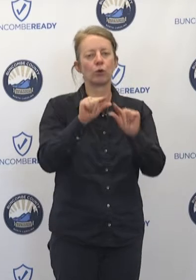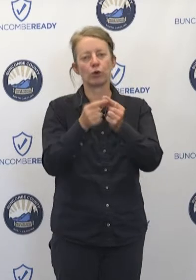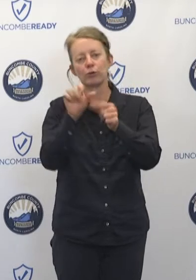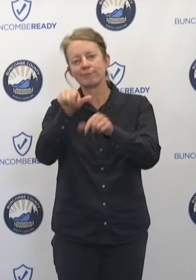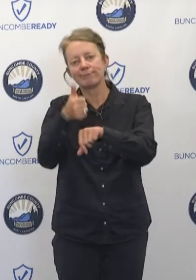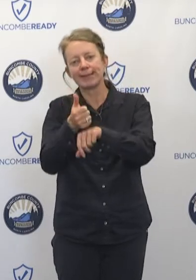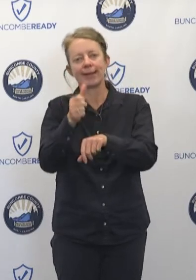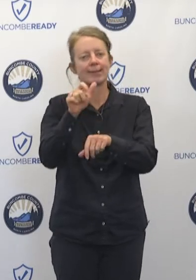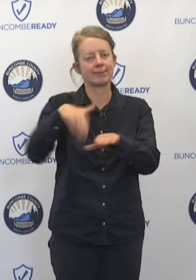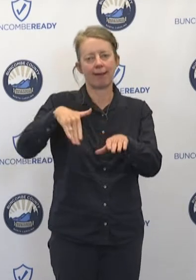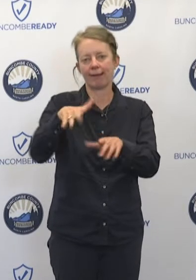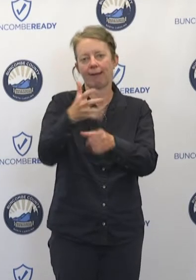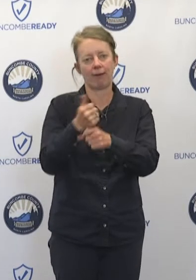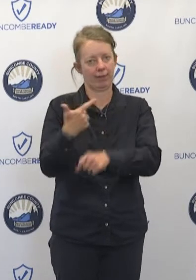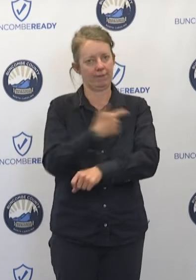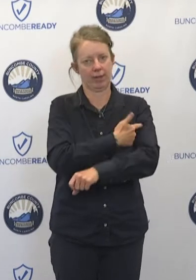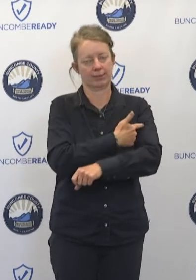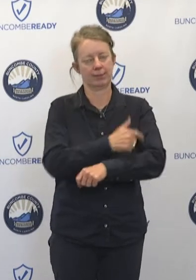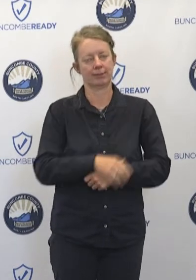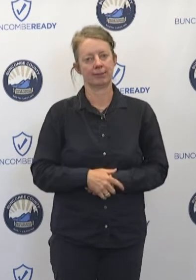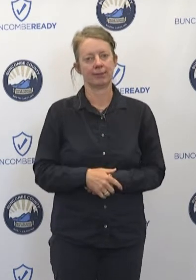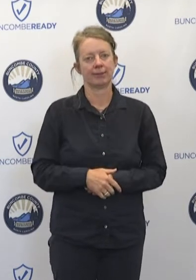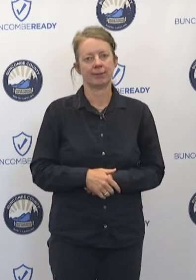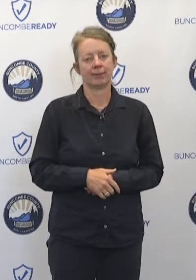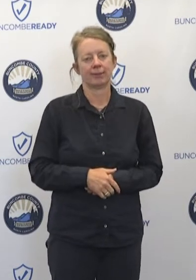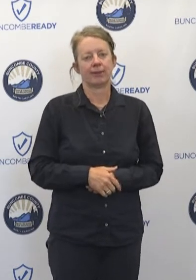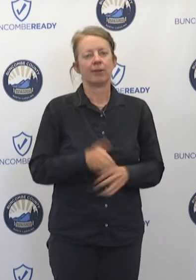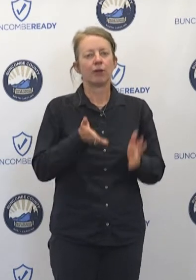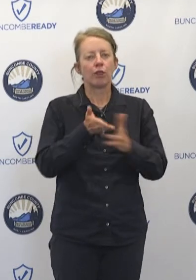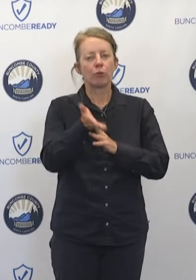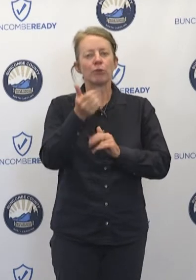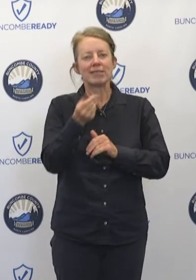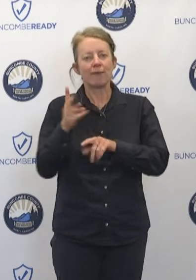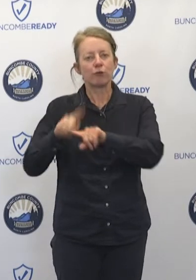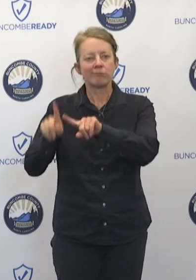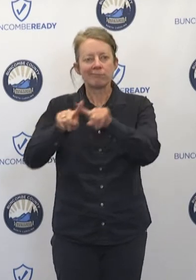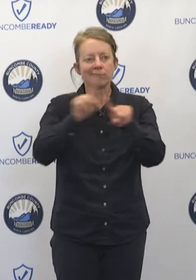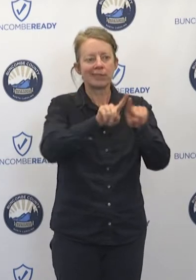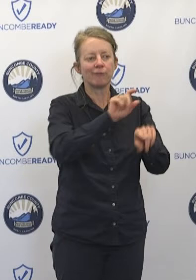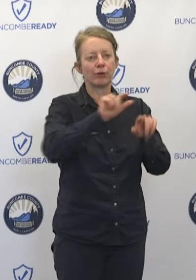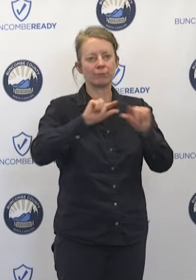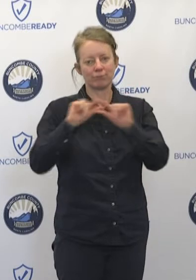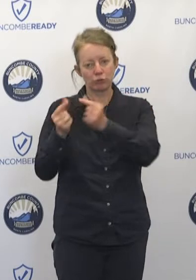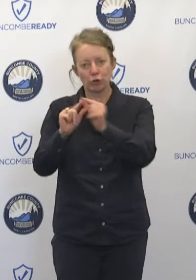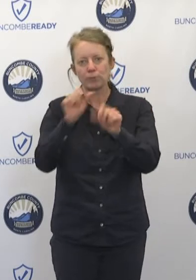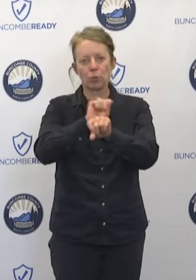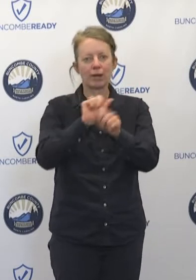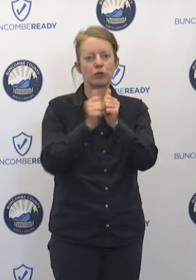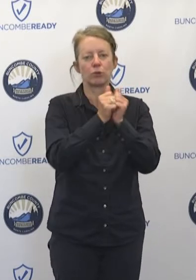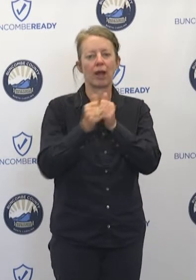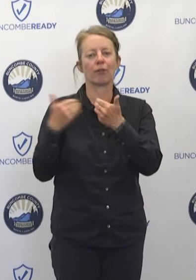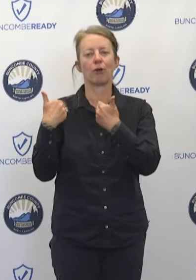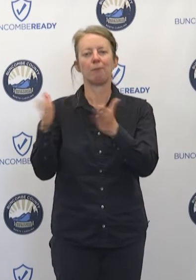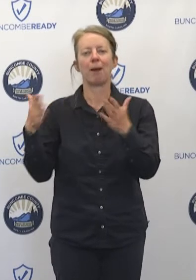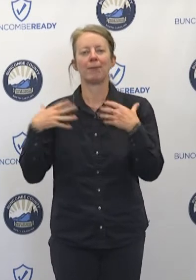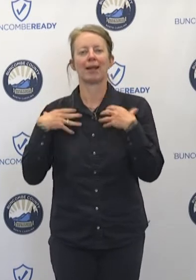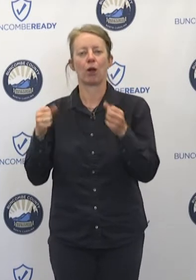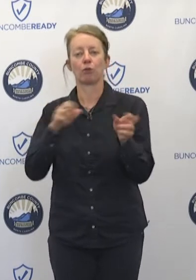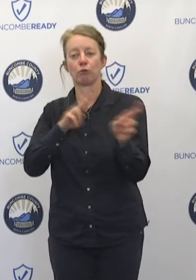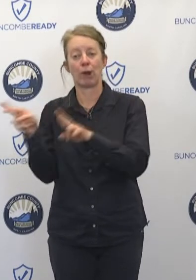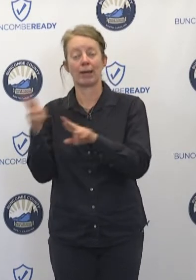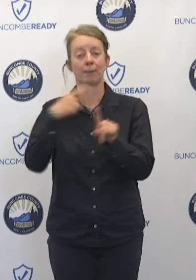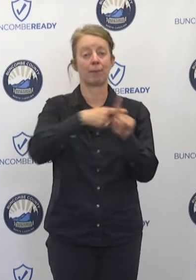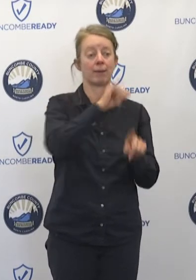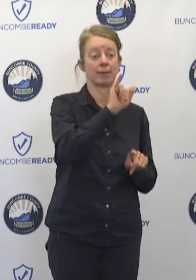been vaccinated. Through a combination of efforts by our Public Health Ready team and our IT department, we